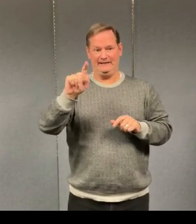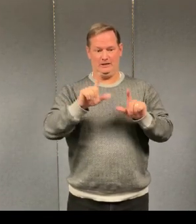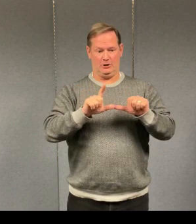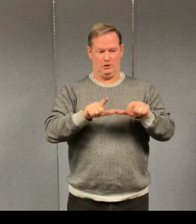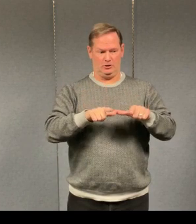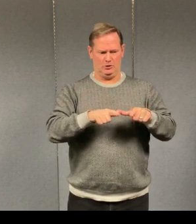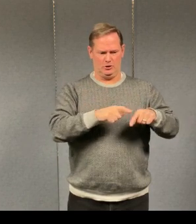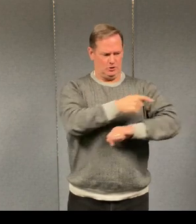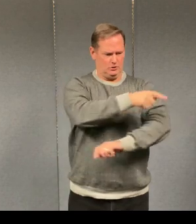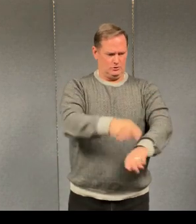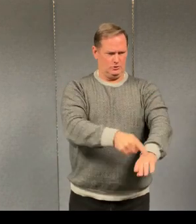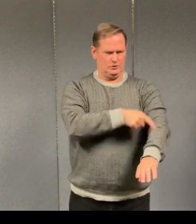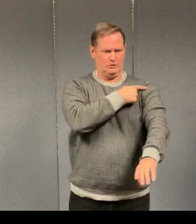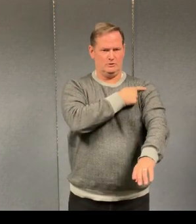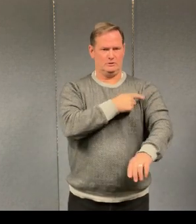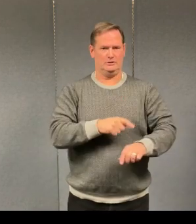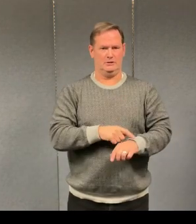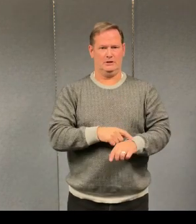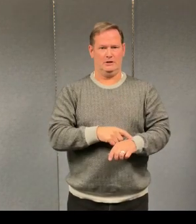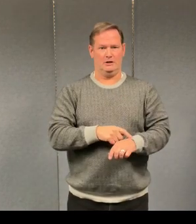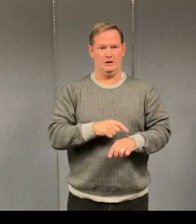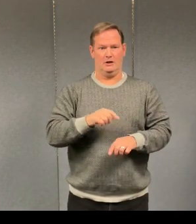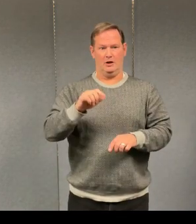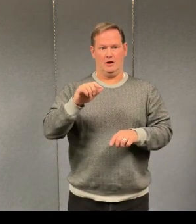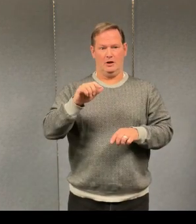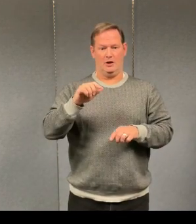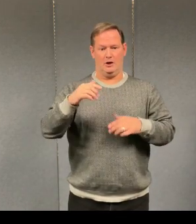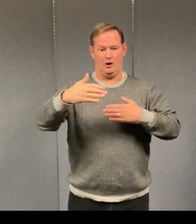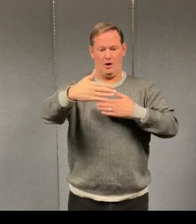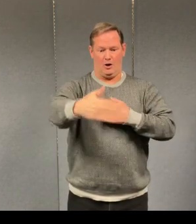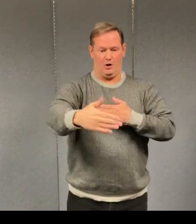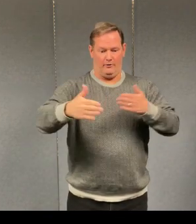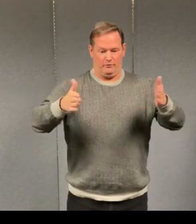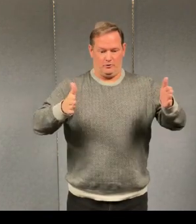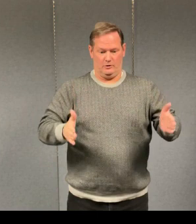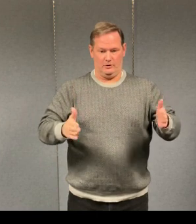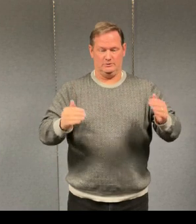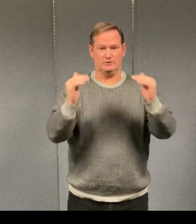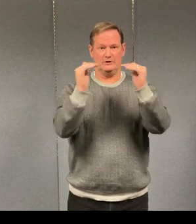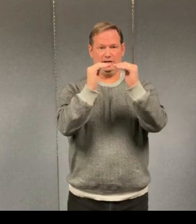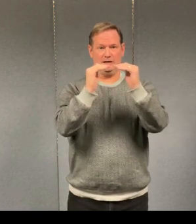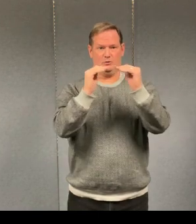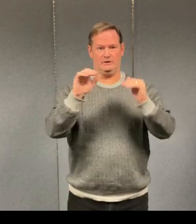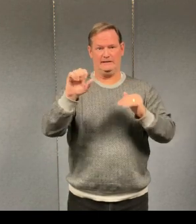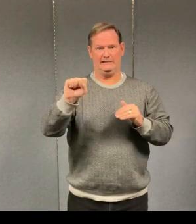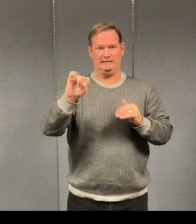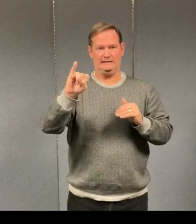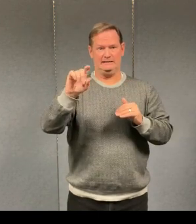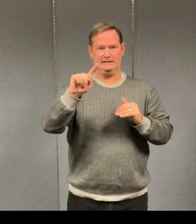walls will be equal in size. So after we find the area of one wall, we can